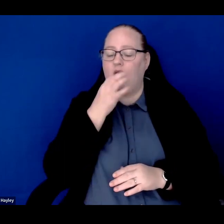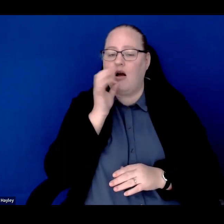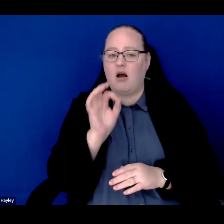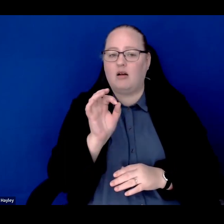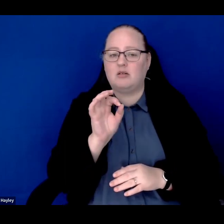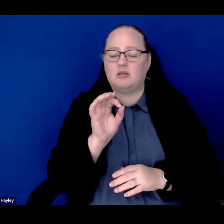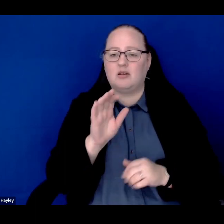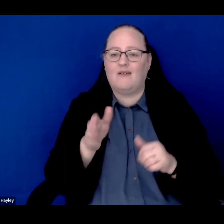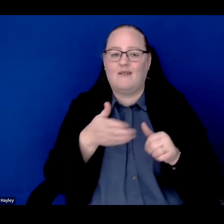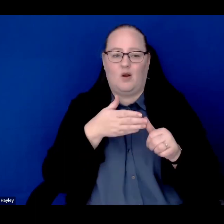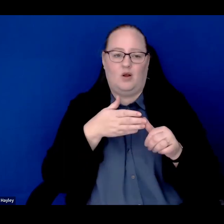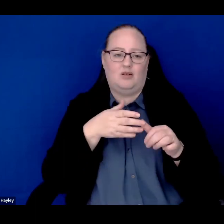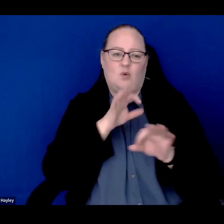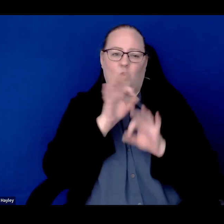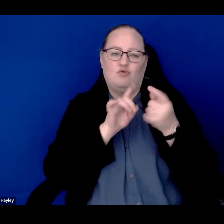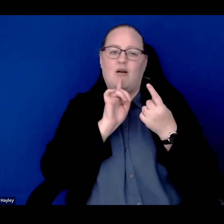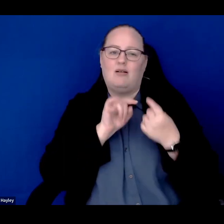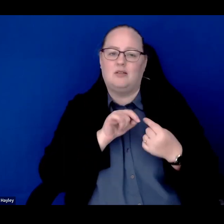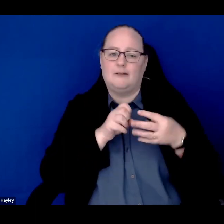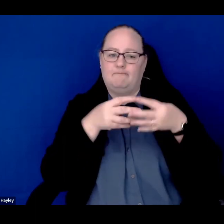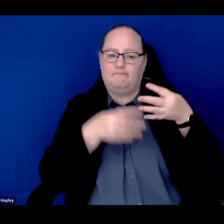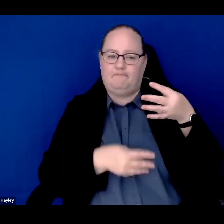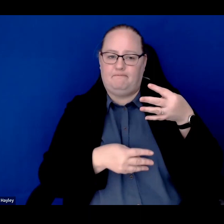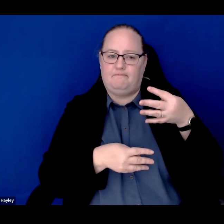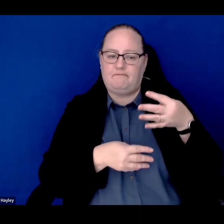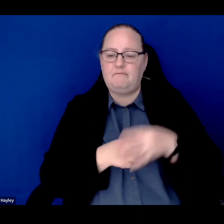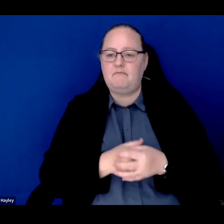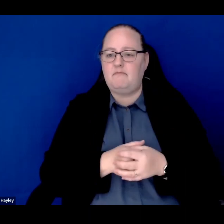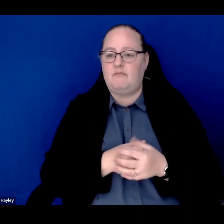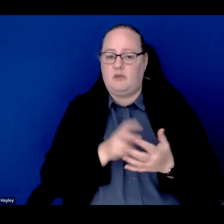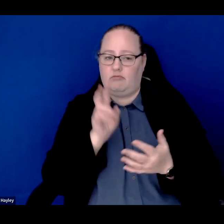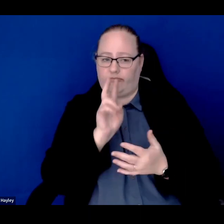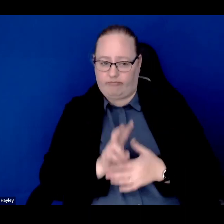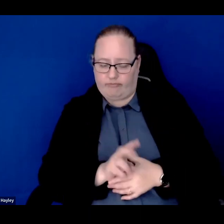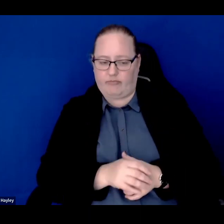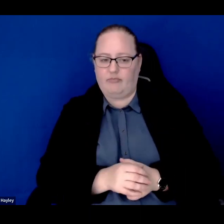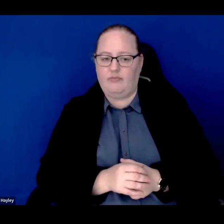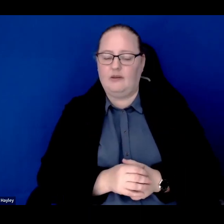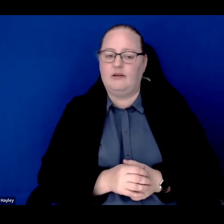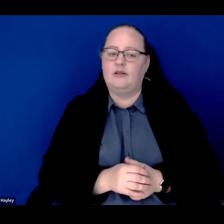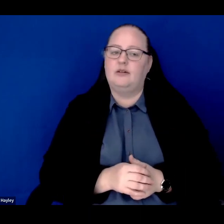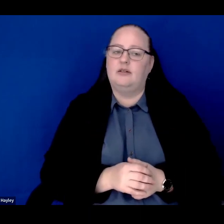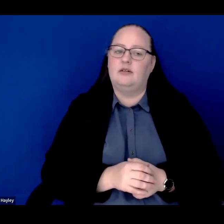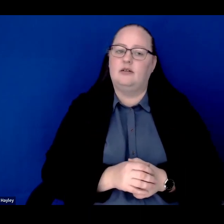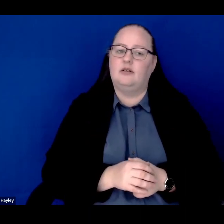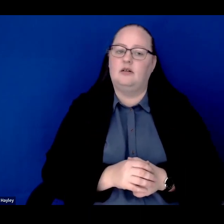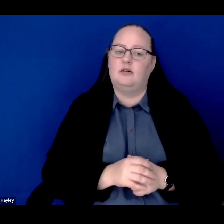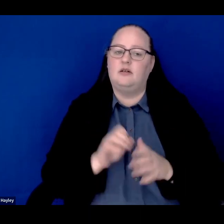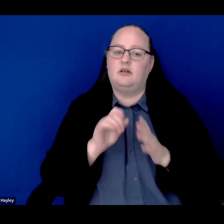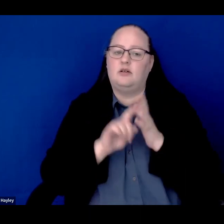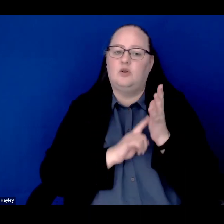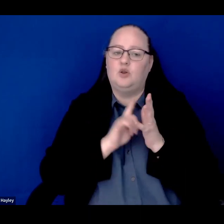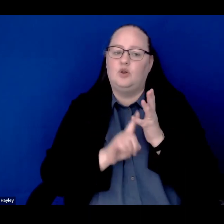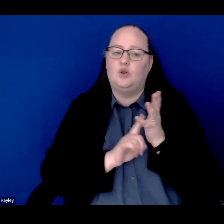we open up the Q&A box, I'm just going to quickly scan some questions. So Juliette